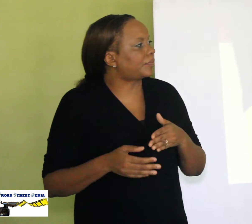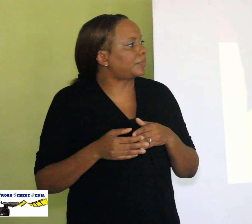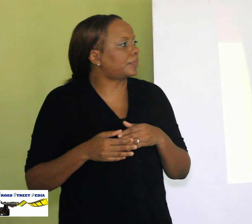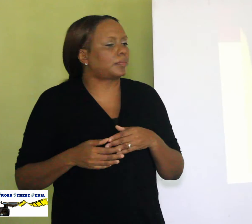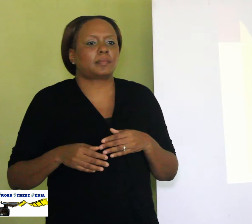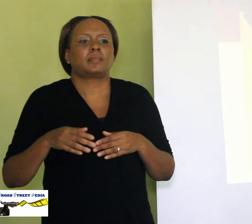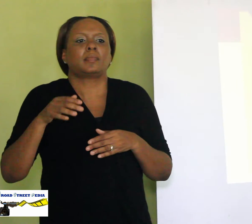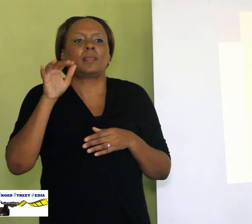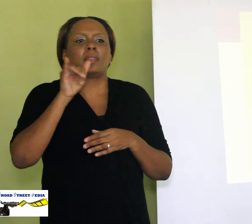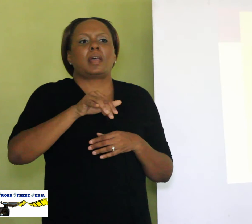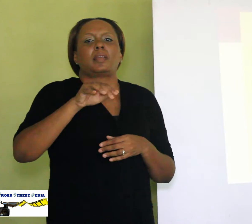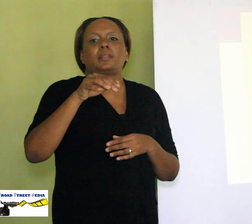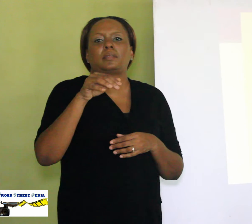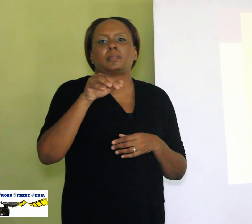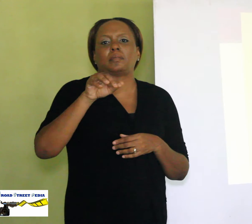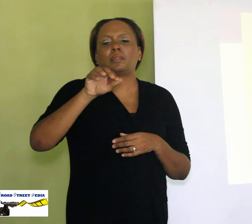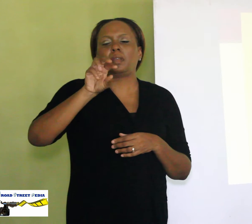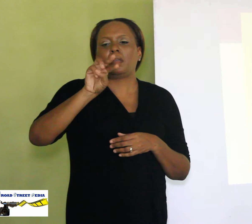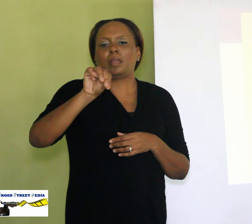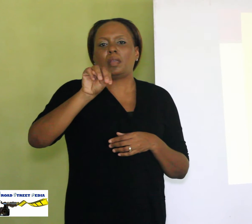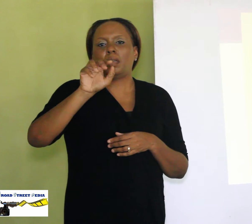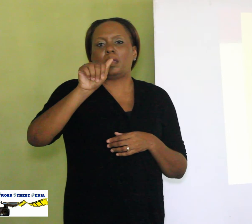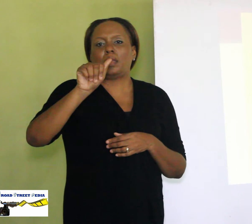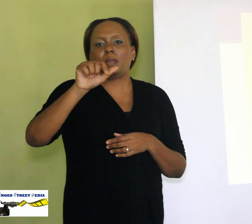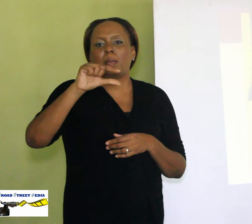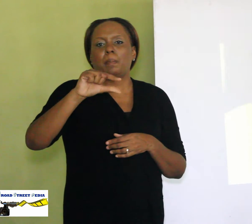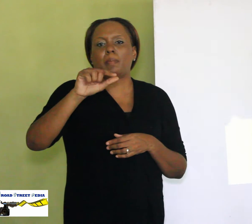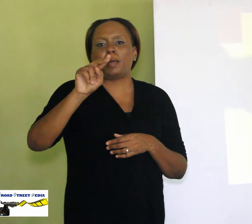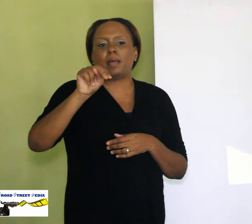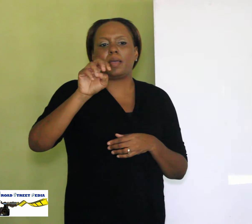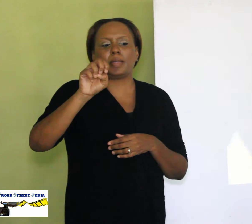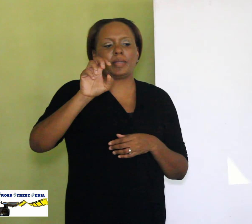not magnesium, right? So this is what we call the granulate fertilizer.